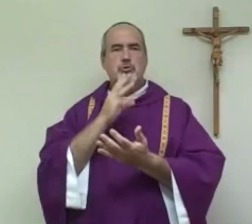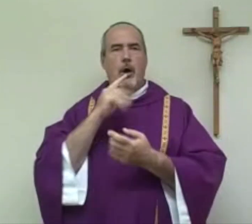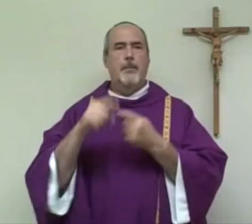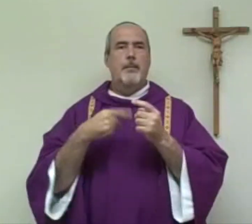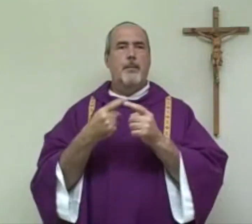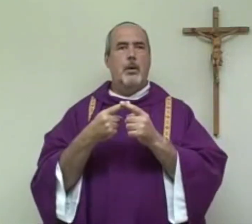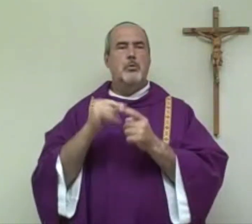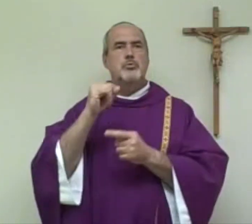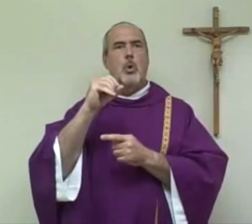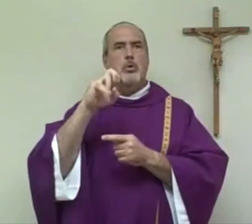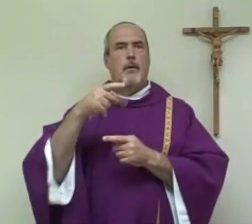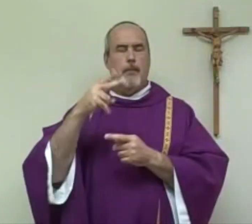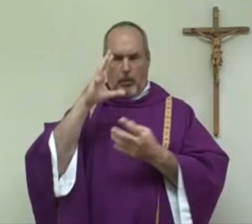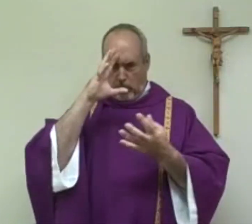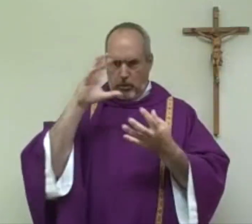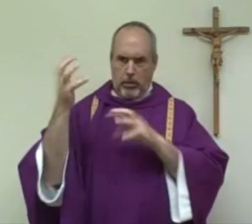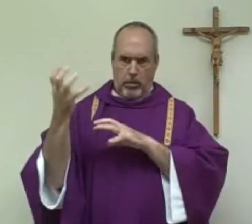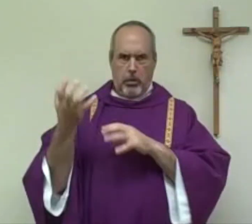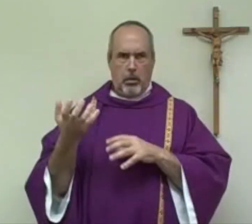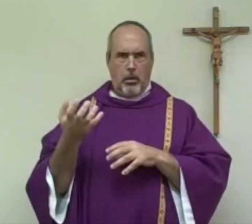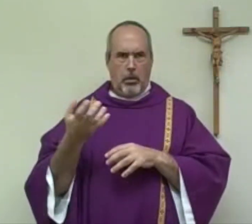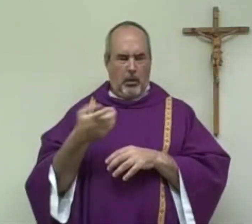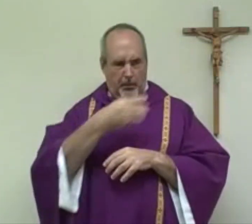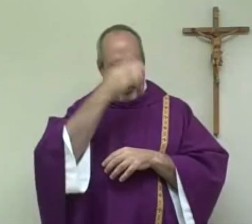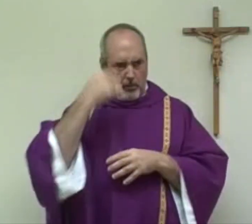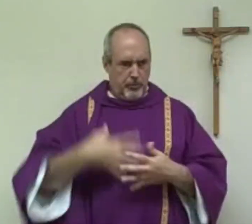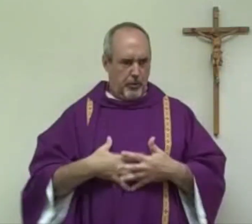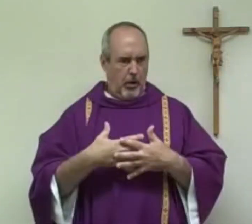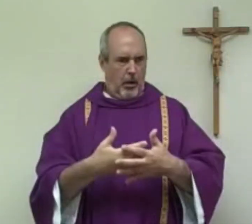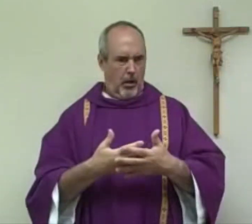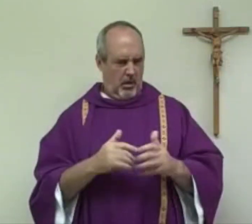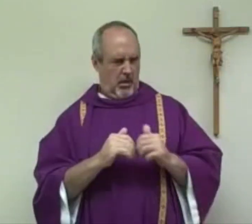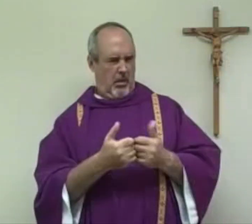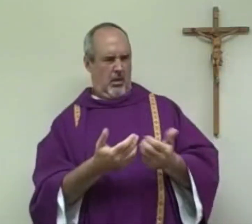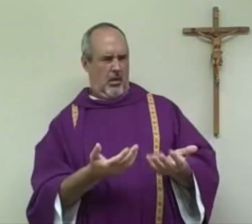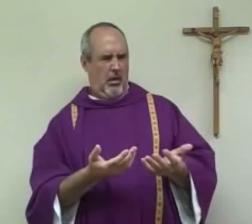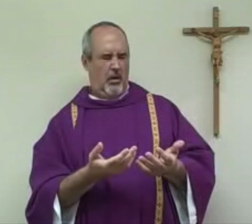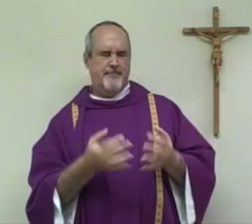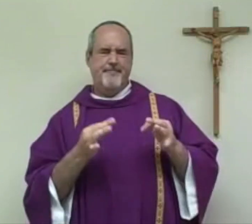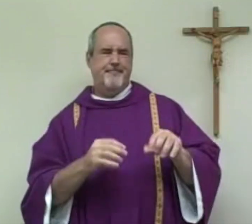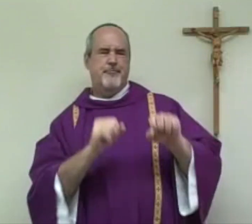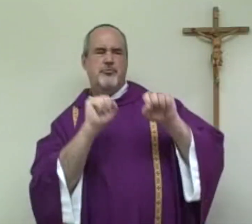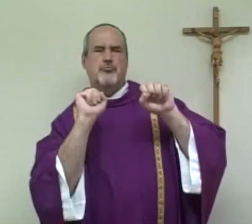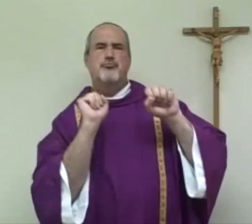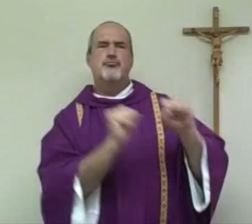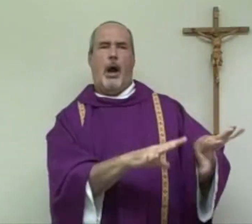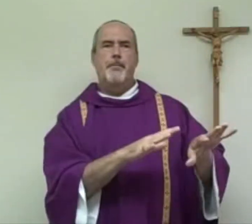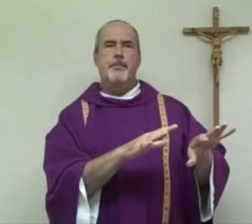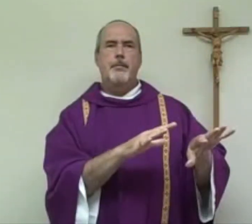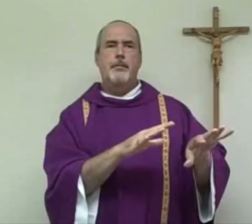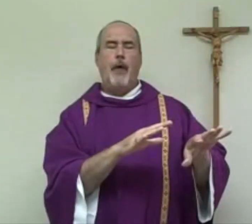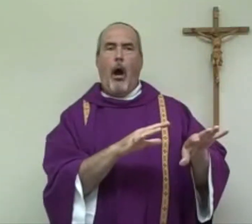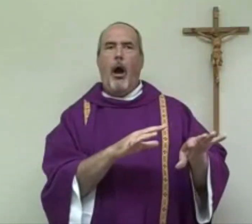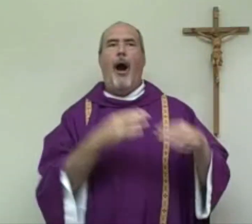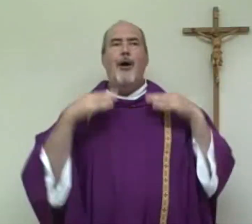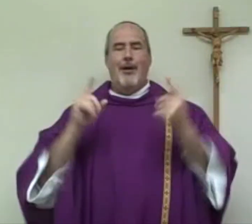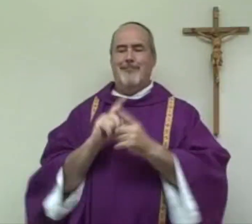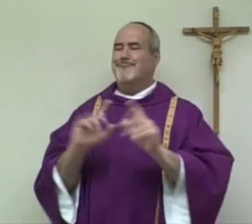in today's gospel, it speaks about how Joseph was a little thrown off by the fact that Mary